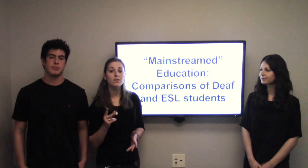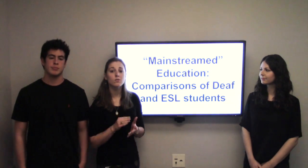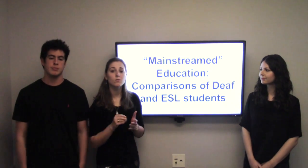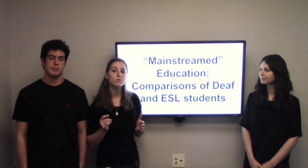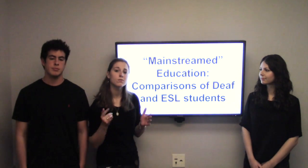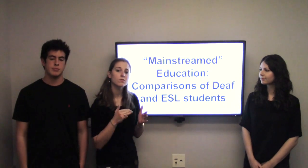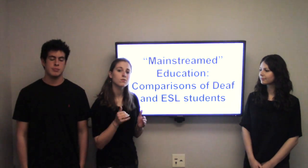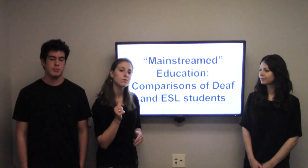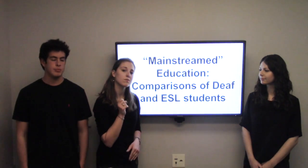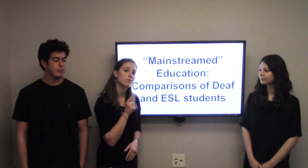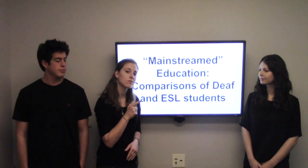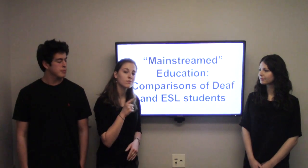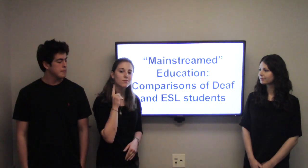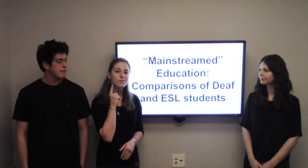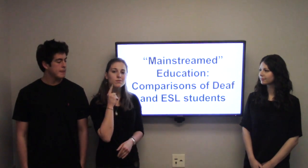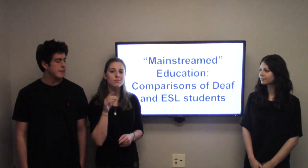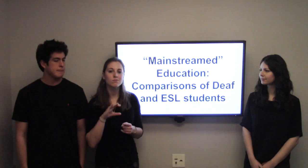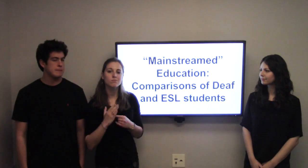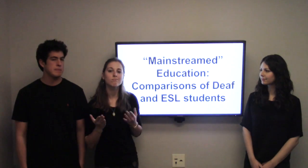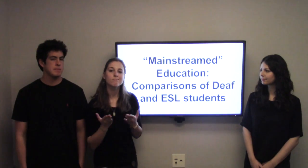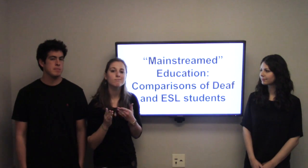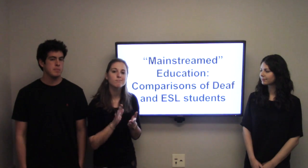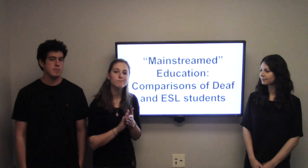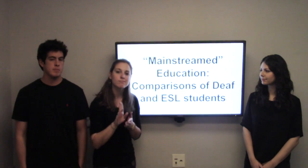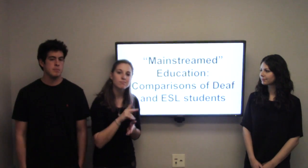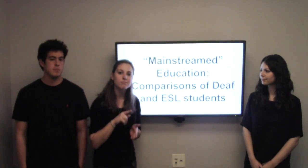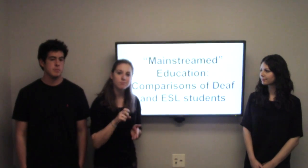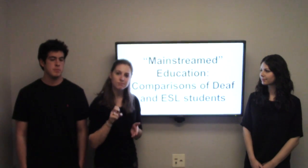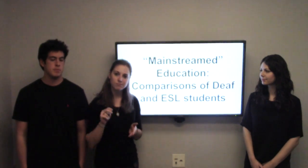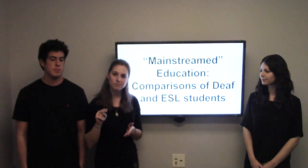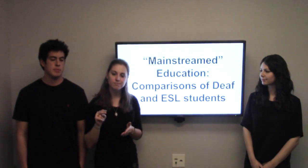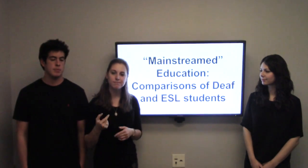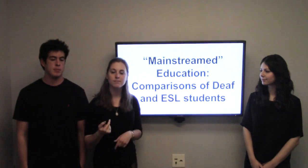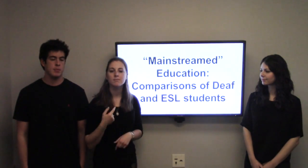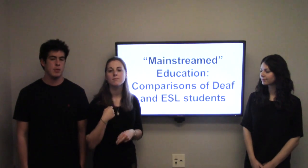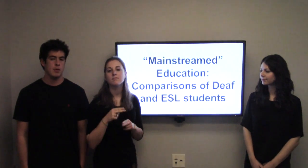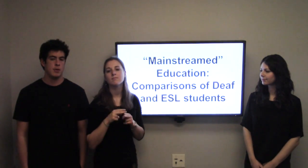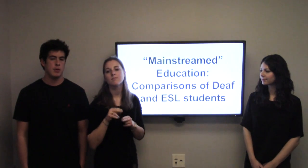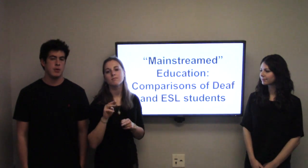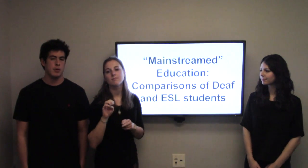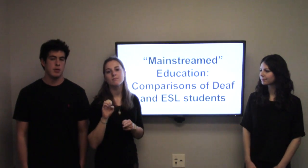The three of us are studying ASL and deaf culture here at Penn. My name is Melanie.